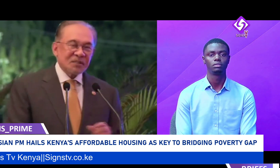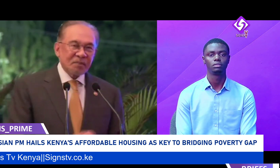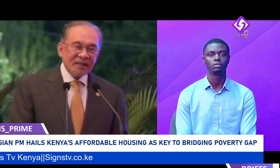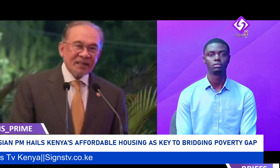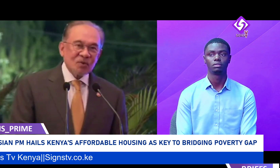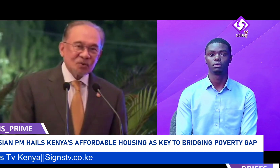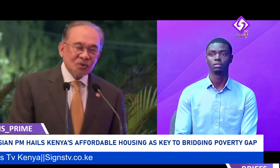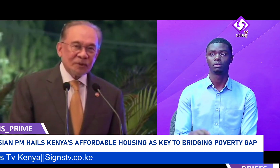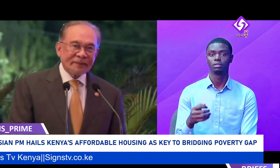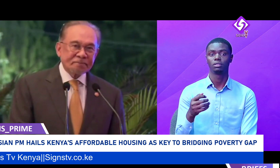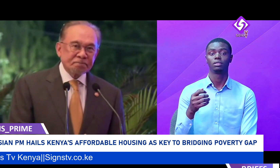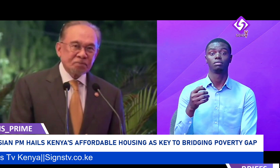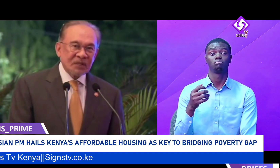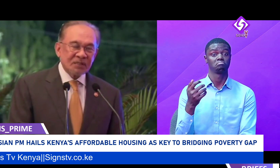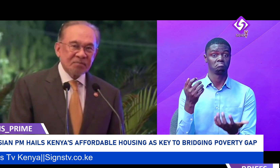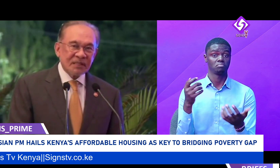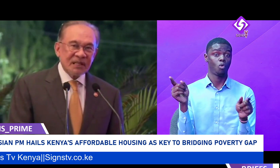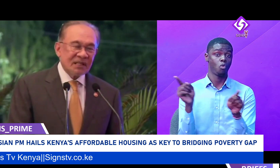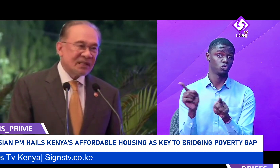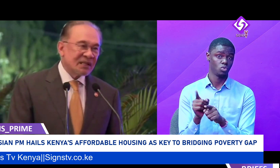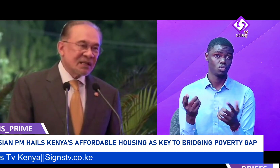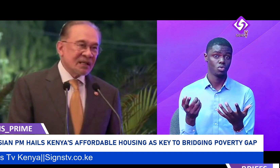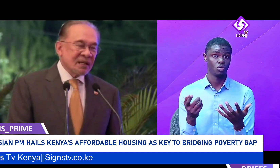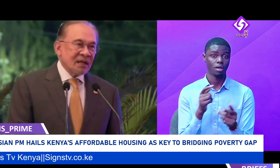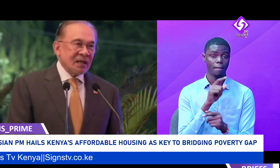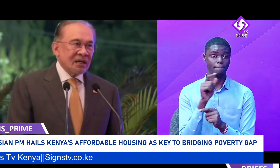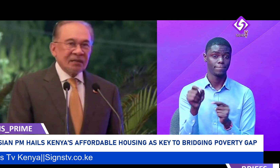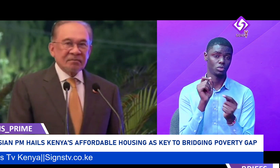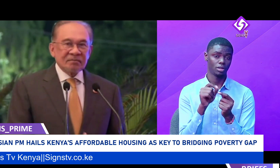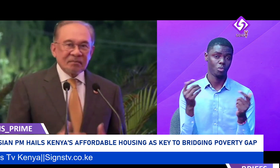One aspect that also is particularly